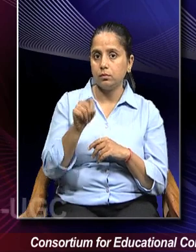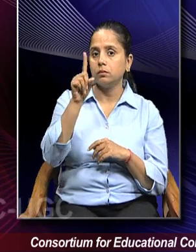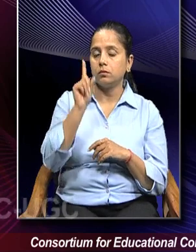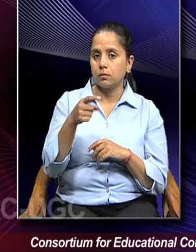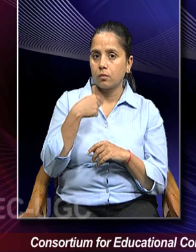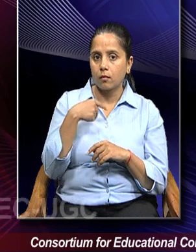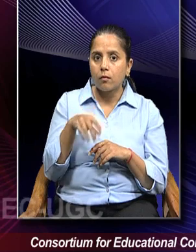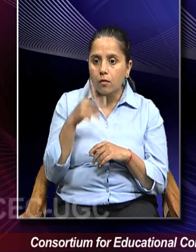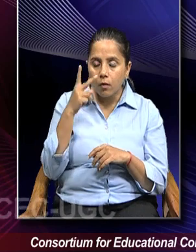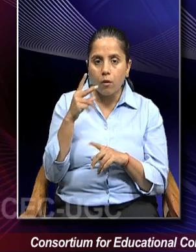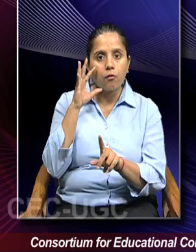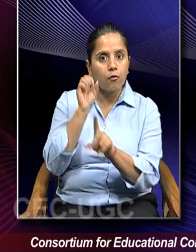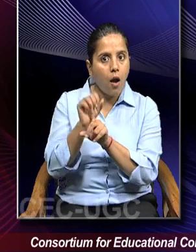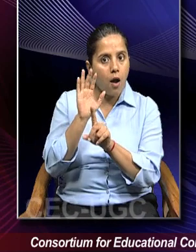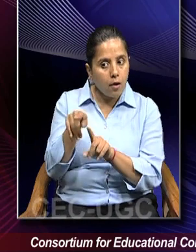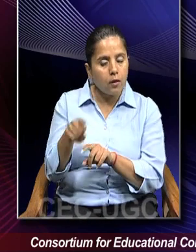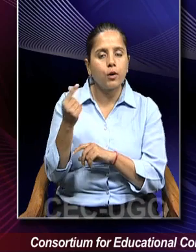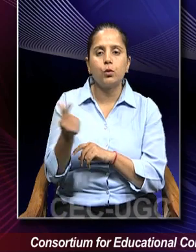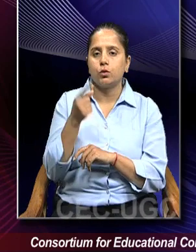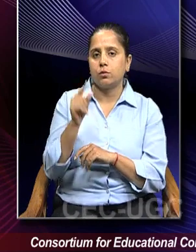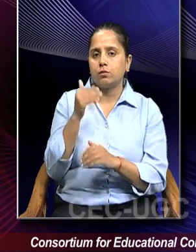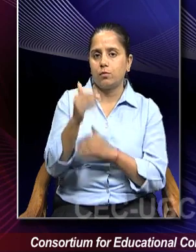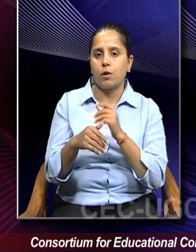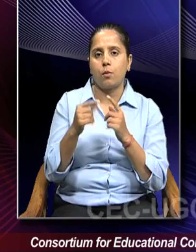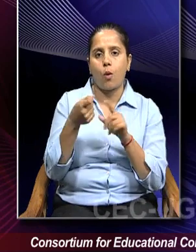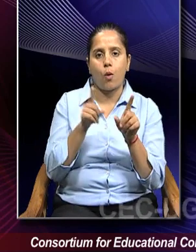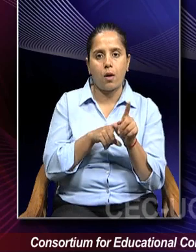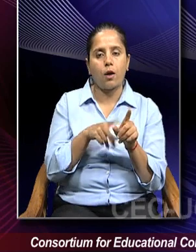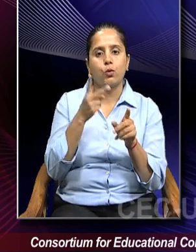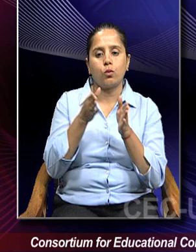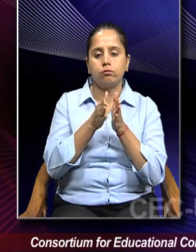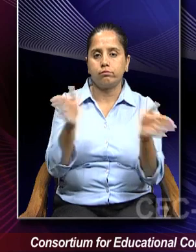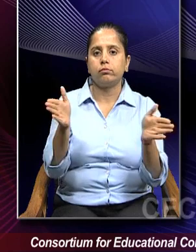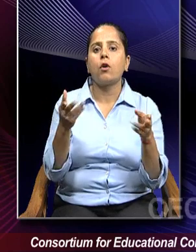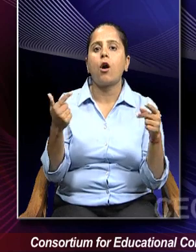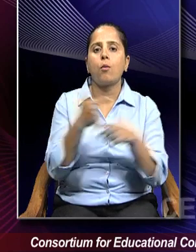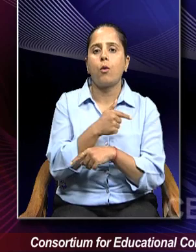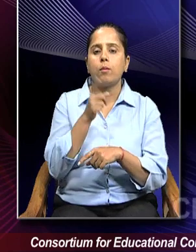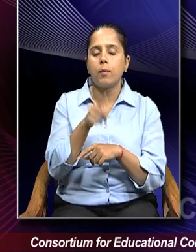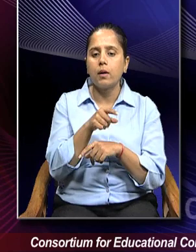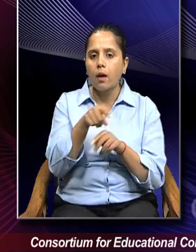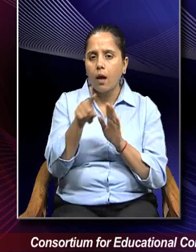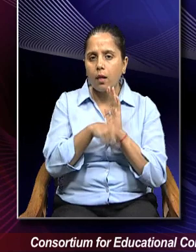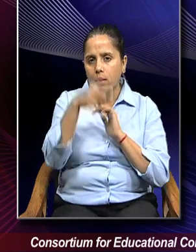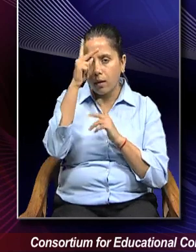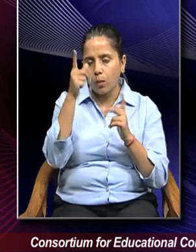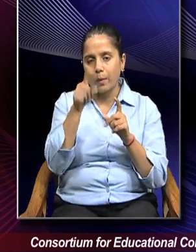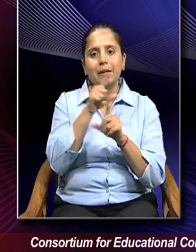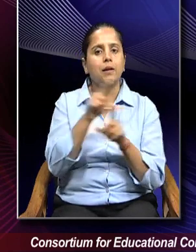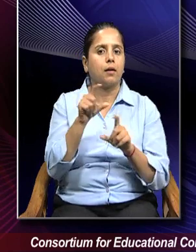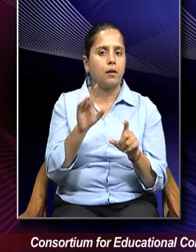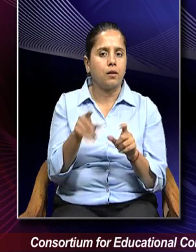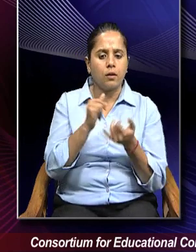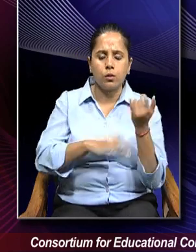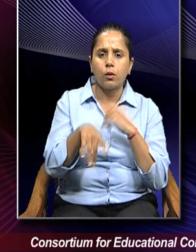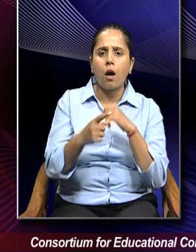them and then we have to use those polarities and opposites to clarify the situation of ethical dilemmas. Why this